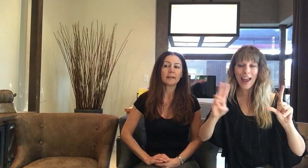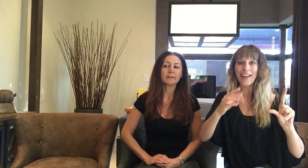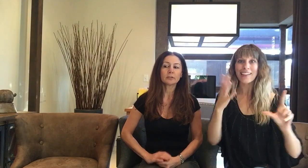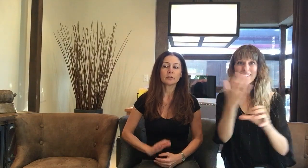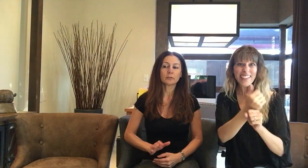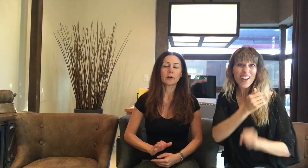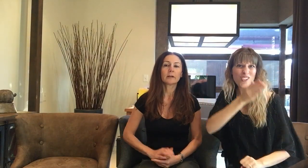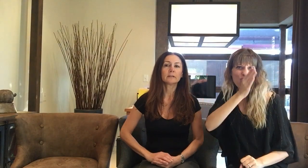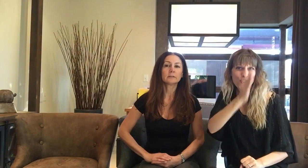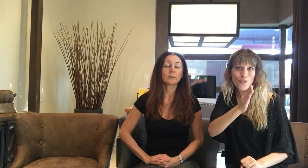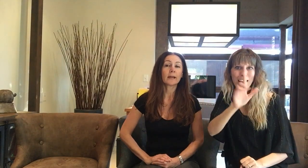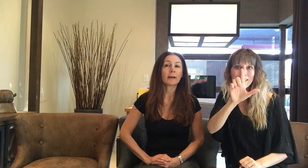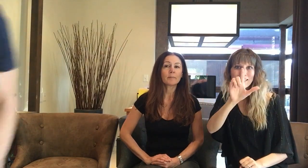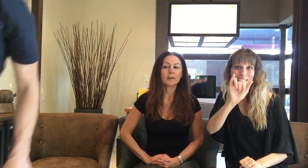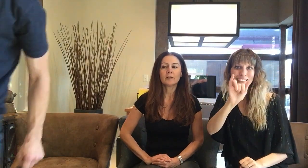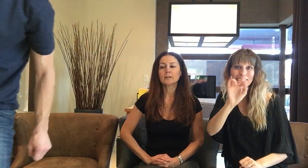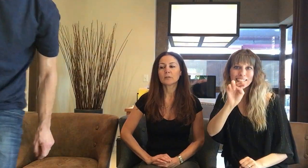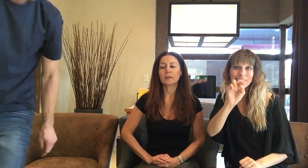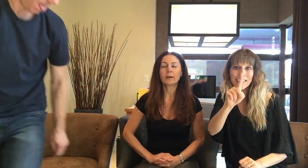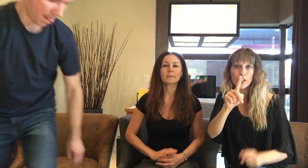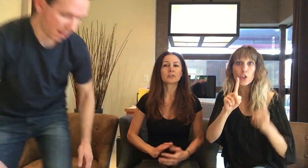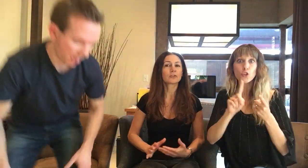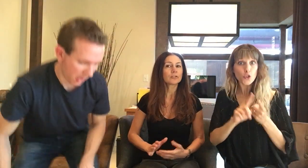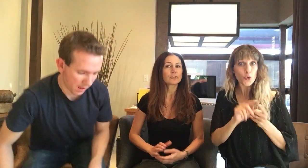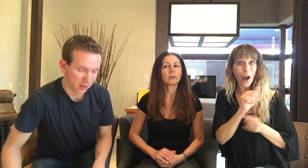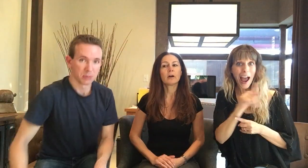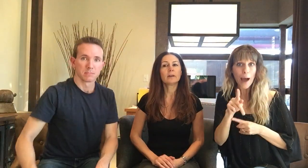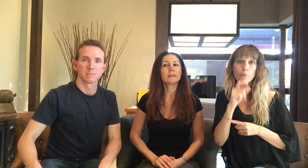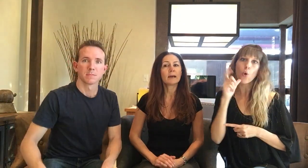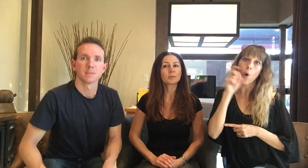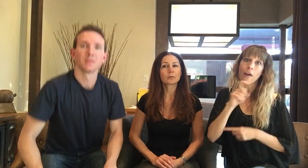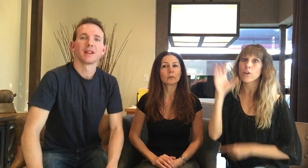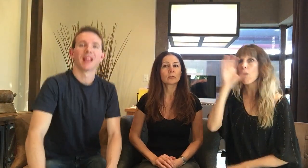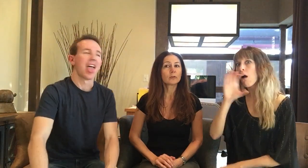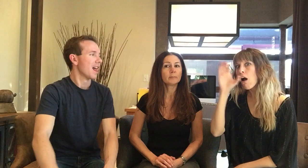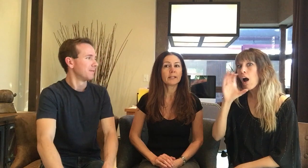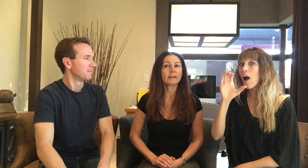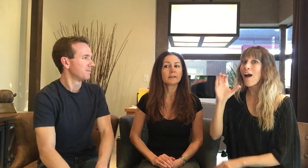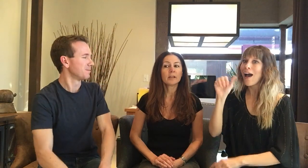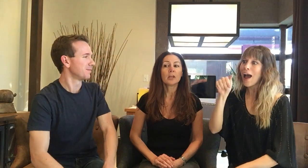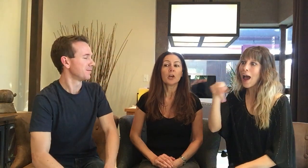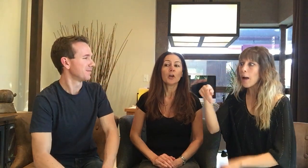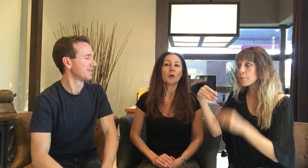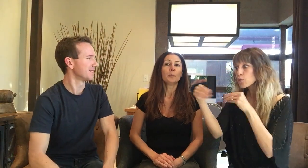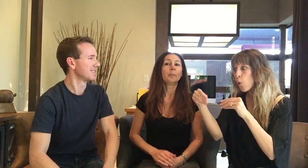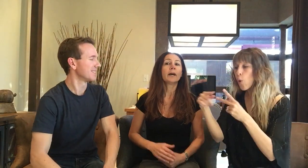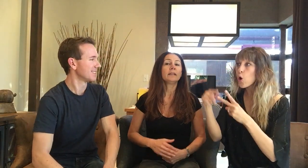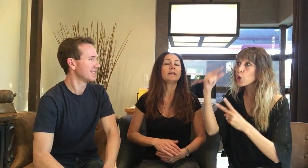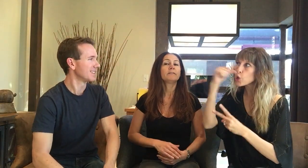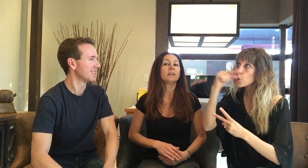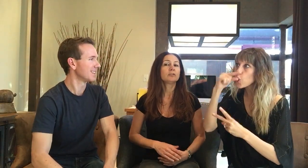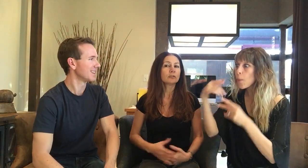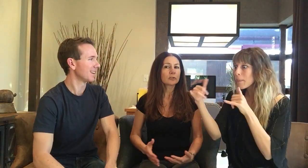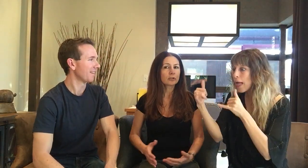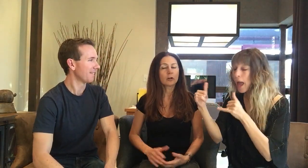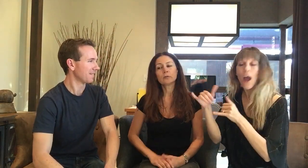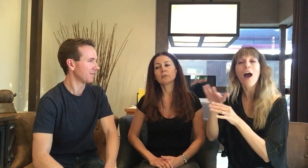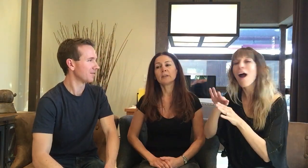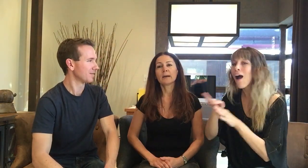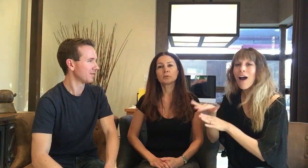Play to our app there, so they don't have to search on the App Store or Google Play. But if they choose to go to the App